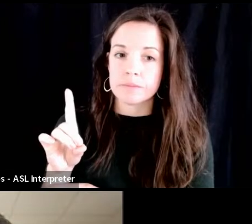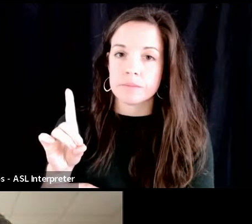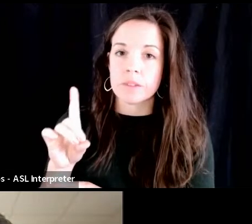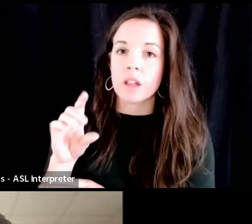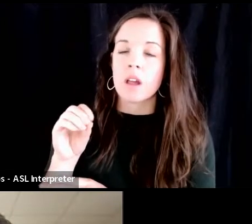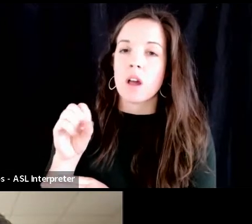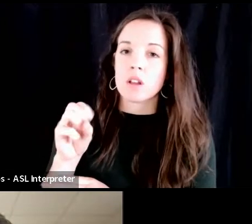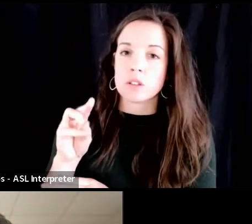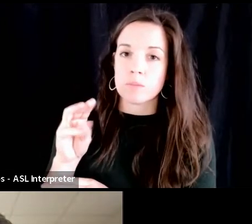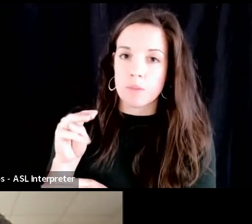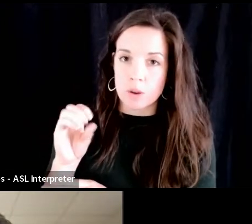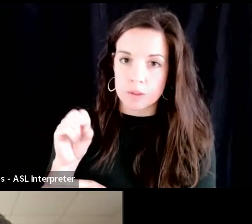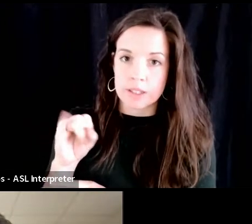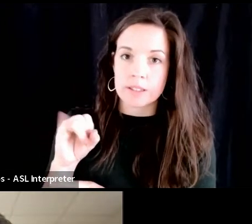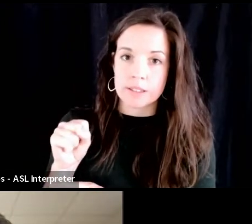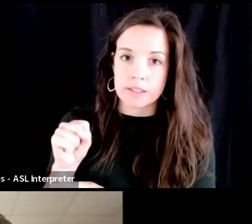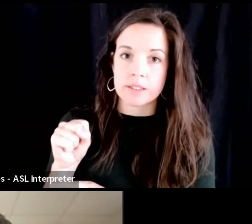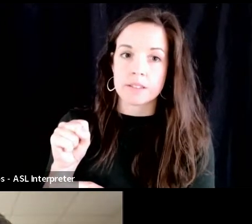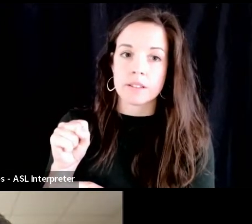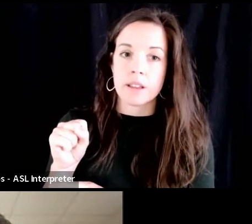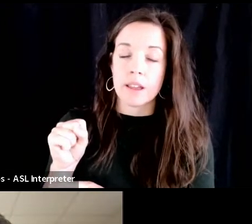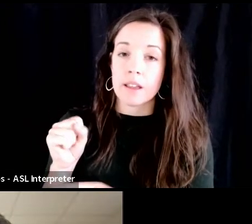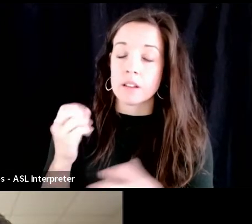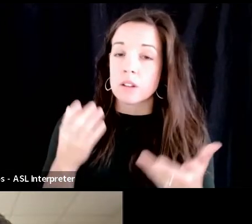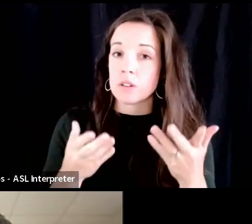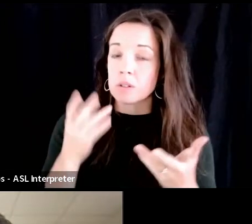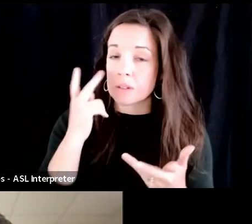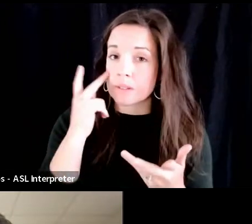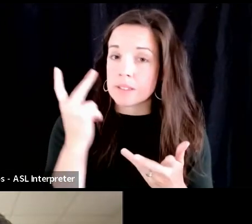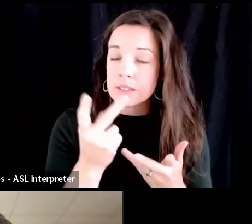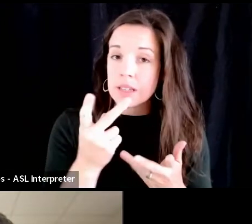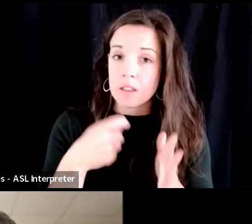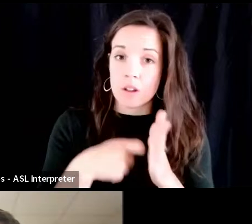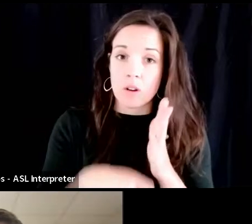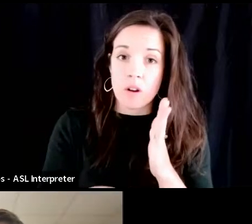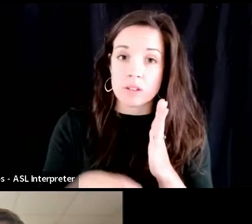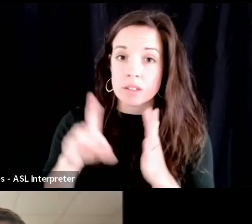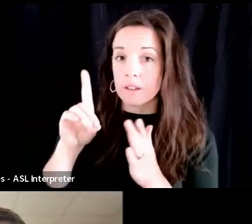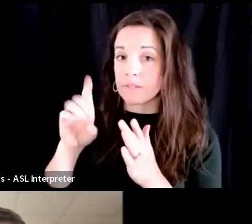osmosis, which could see the cost of desalination drop